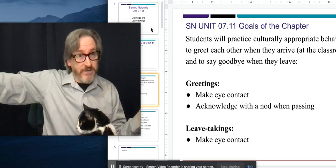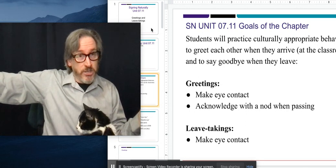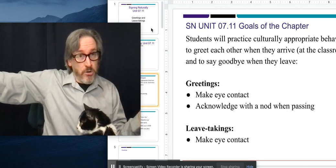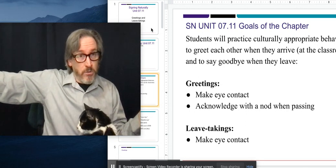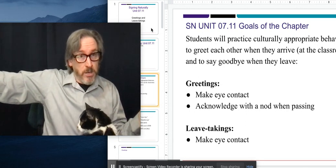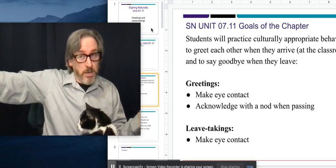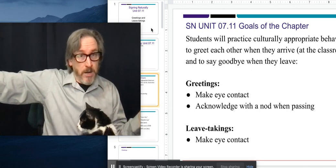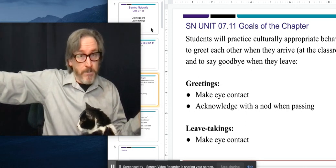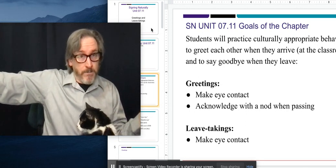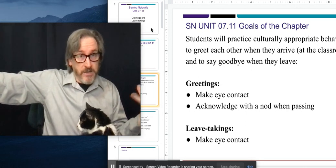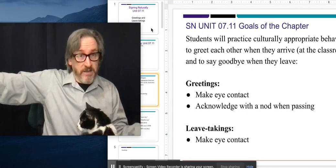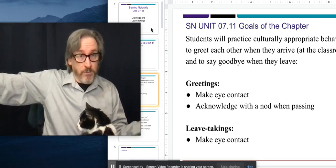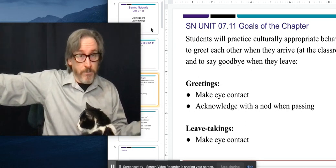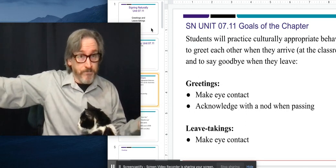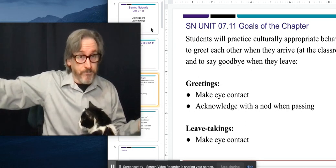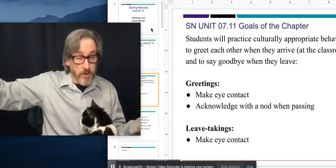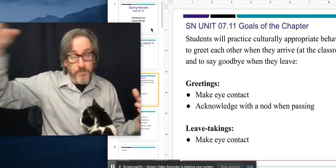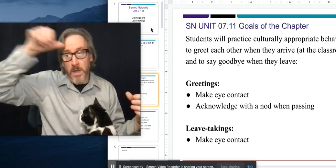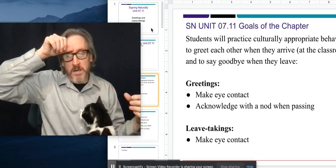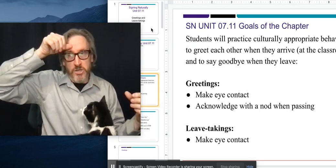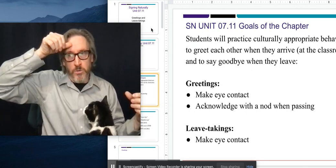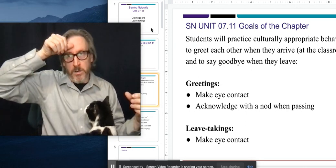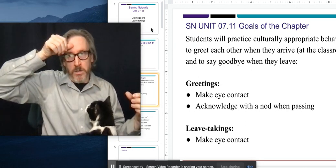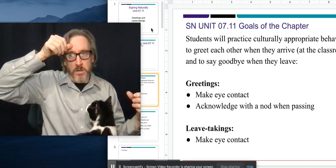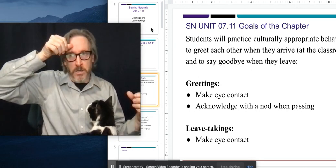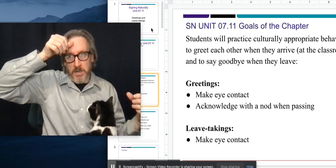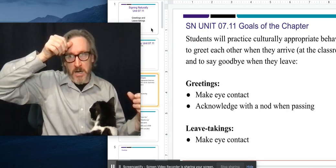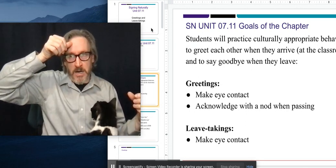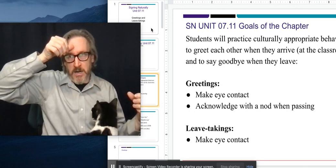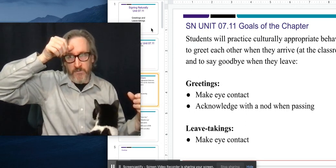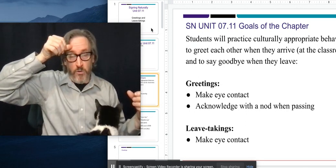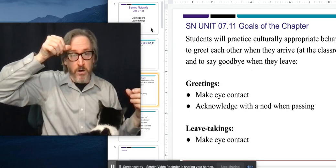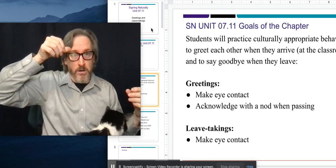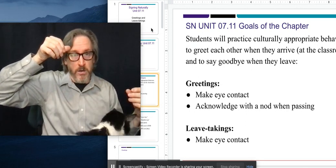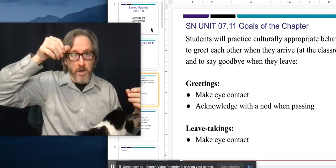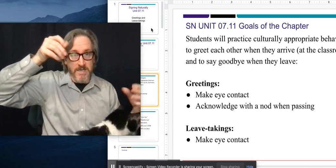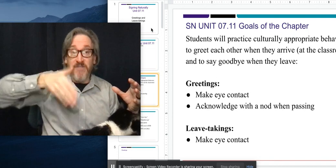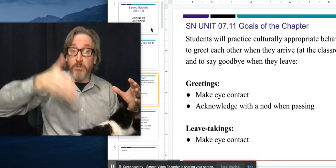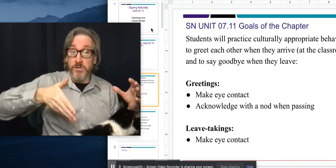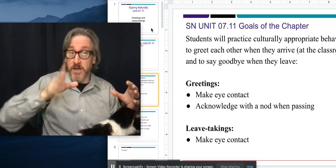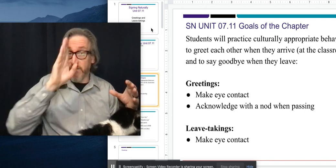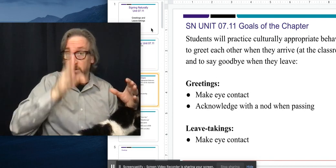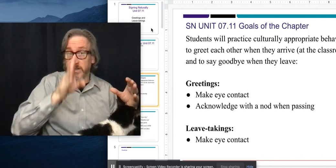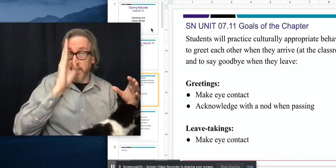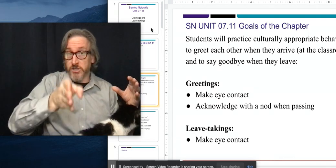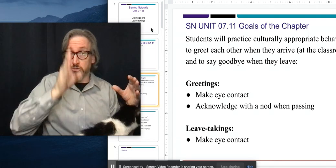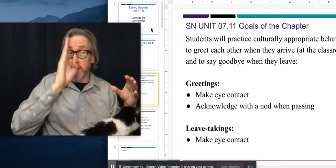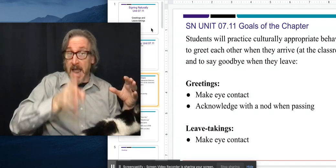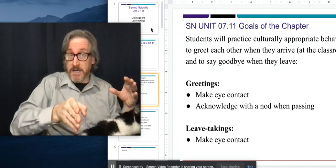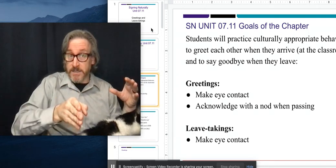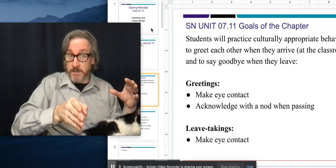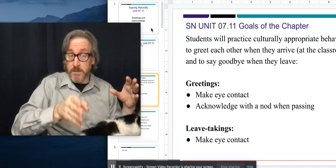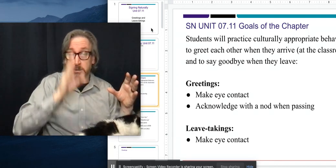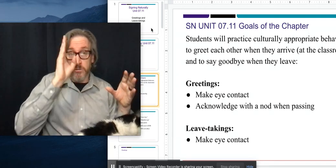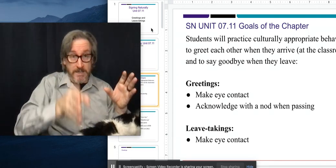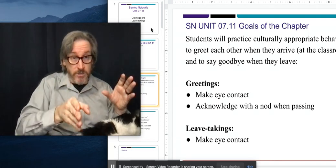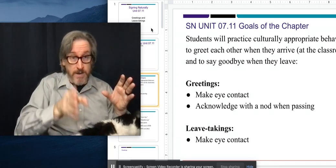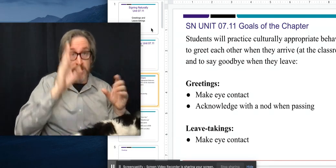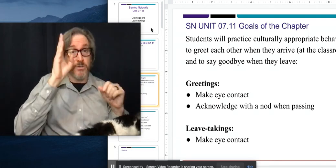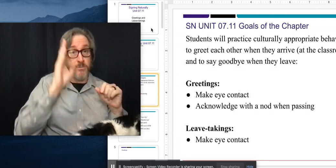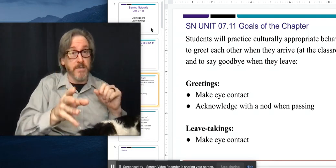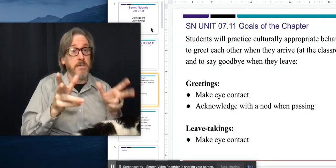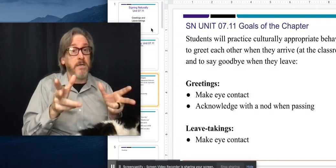a TV show in the living room, right? So for a deaf person, everything is